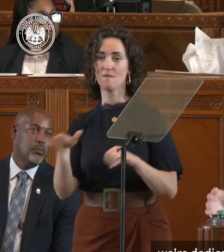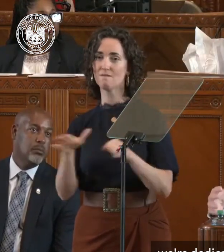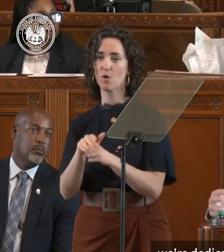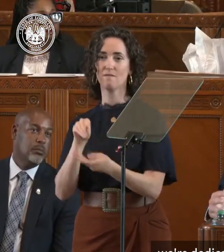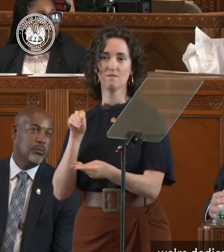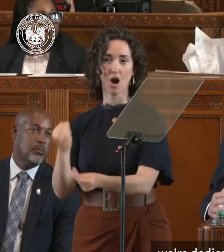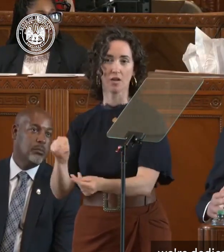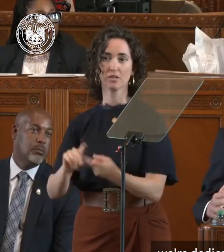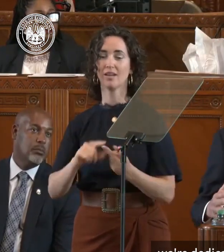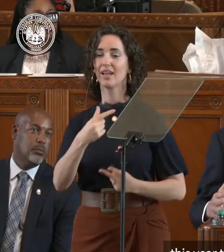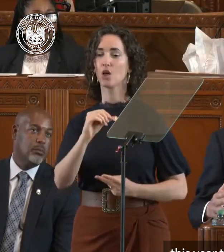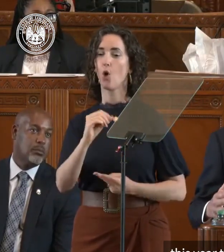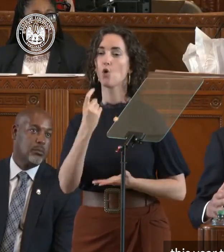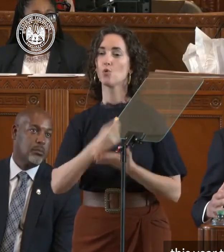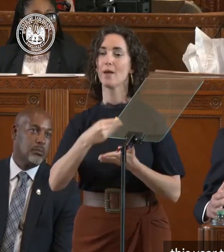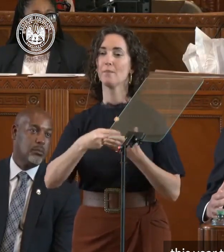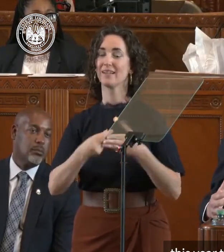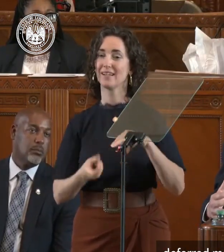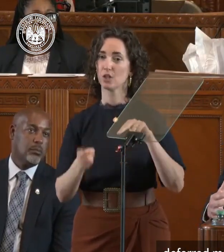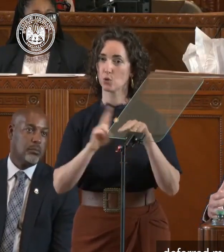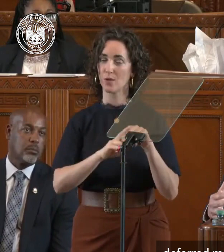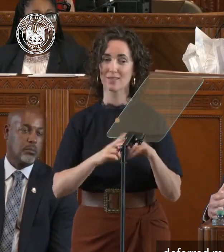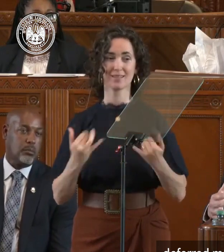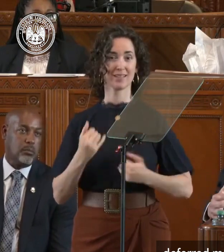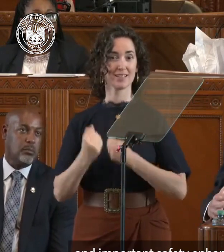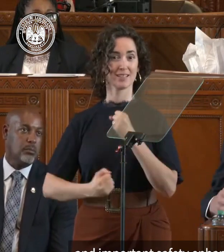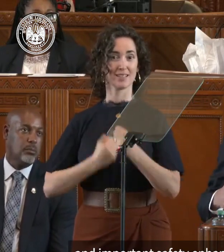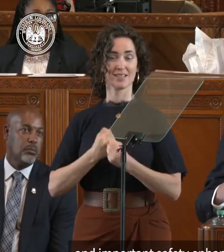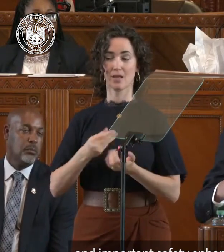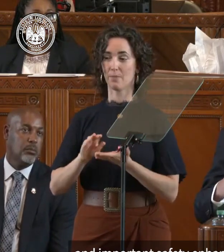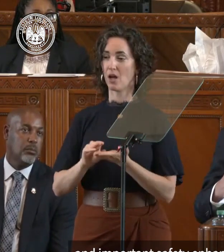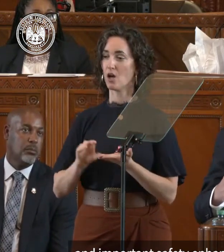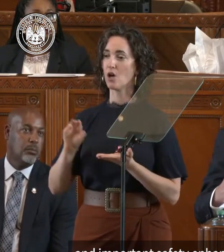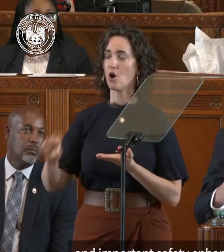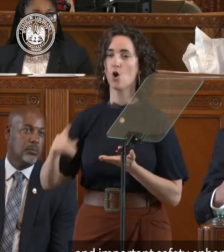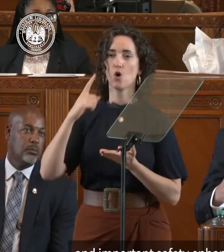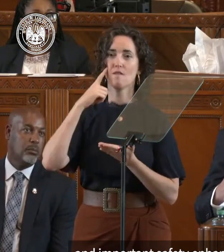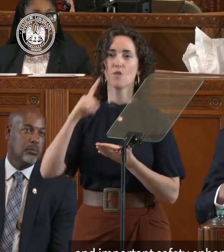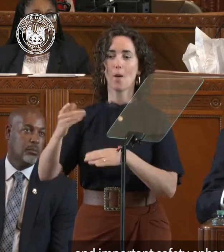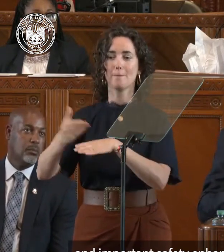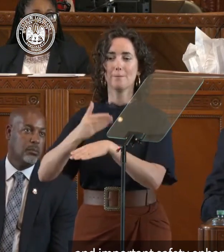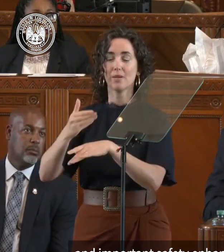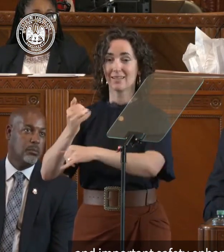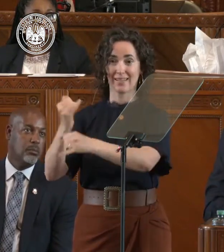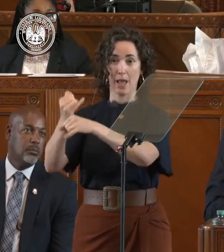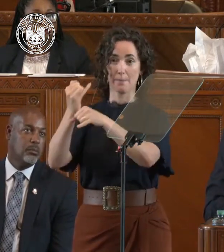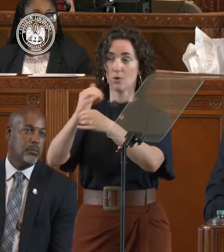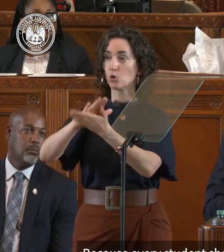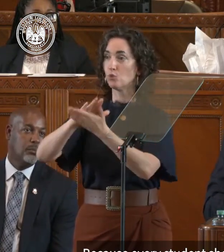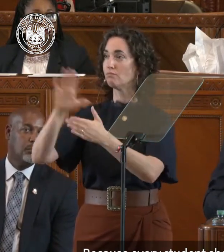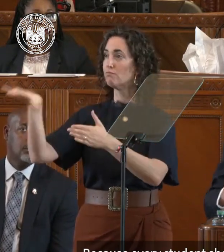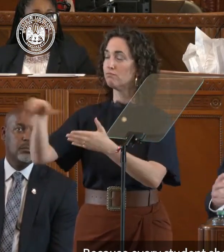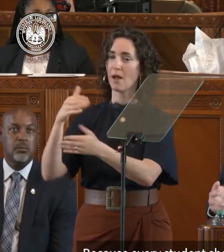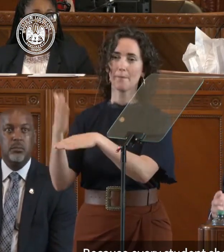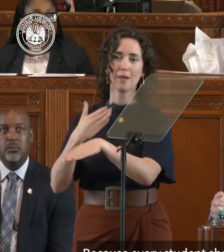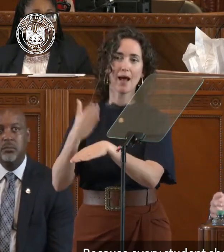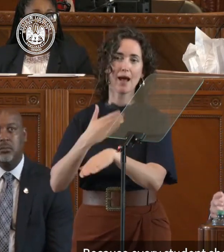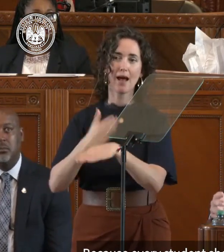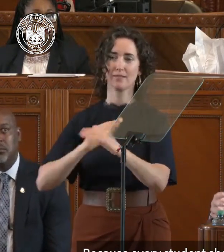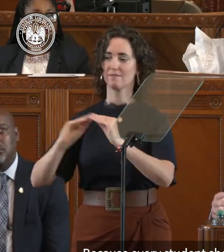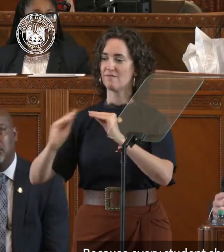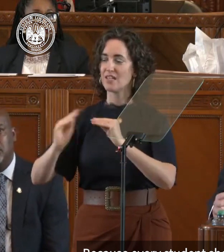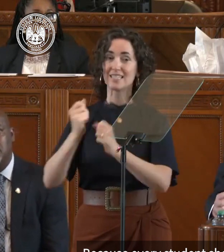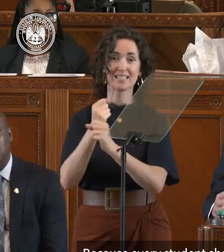We're dedicating money this year to address deferred maintenance and important safety enhancements on our campuses, because every